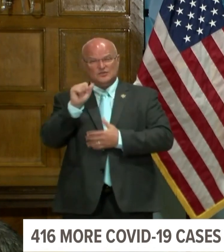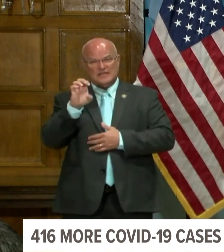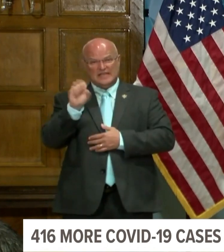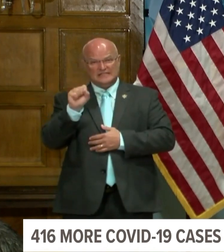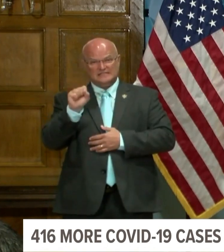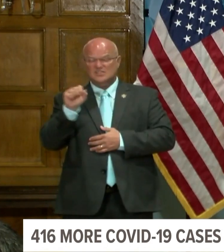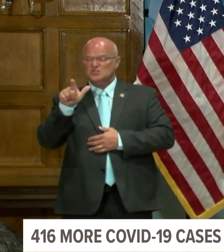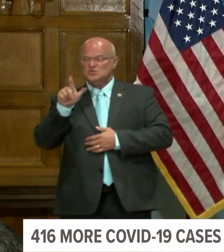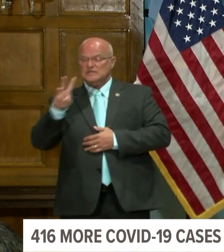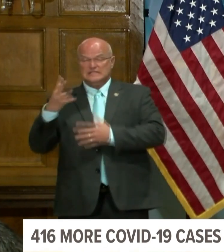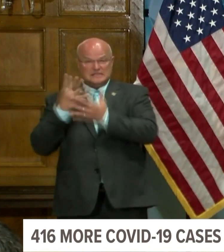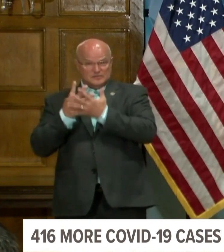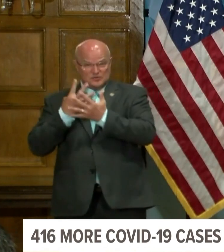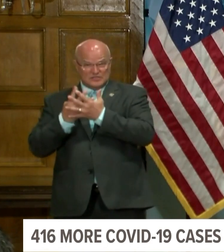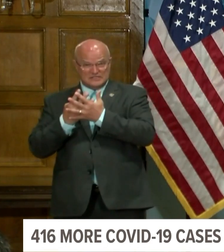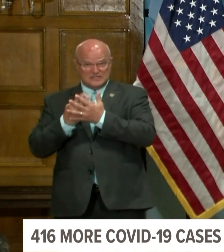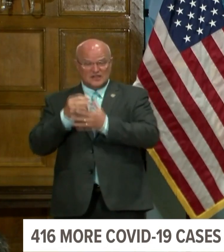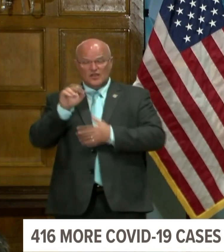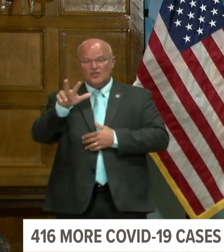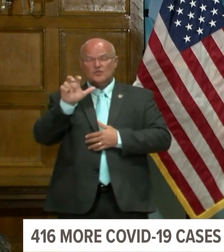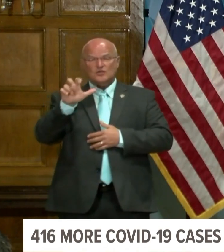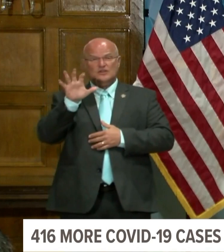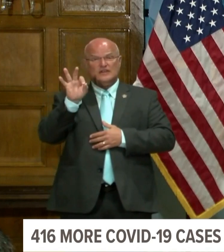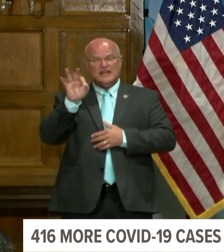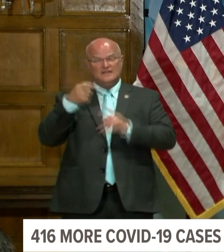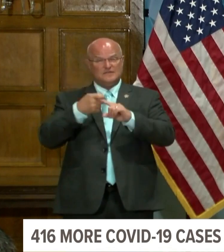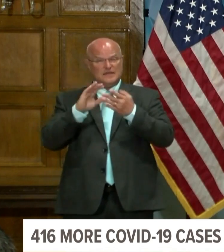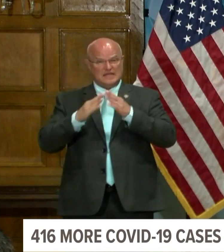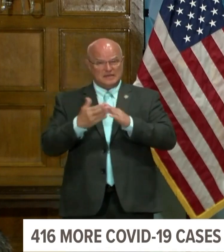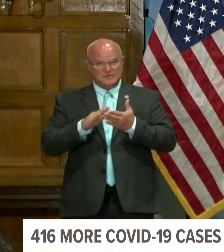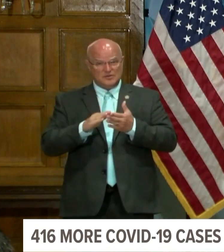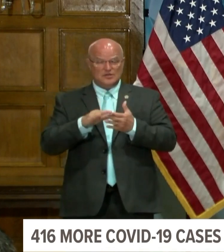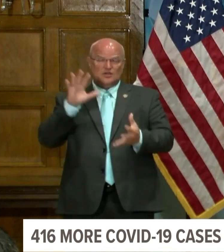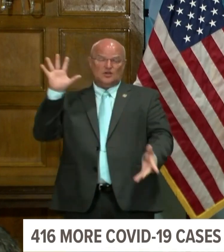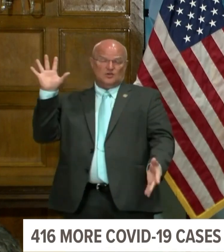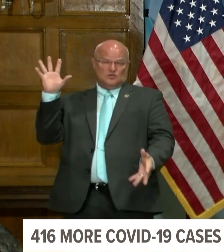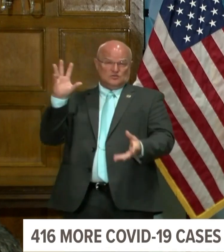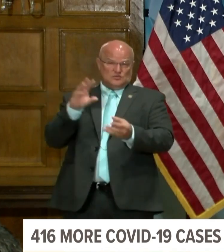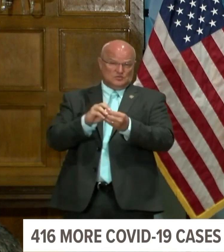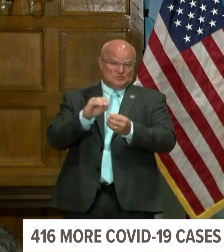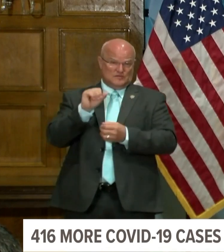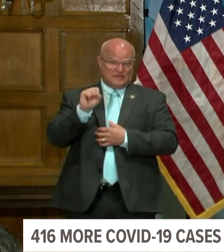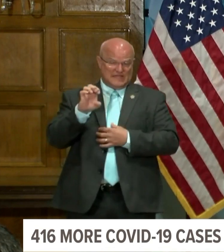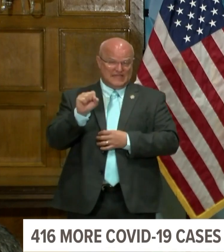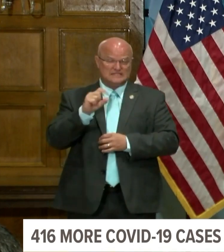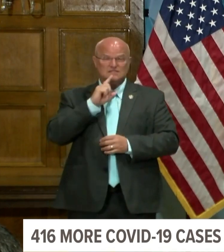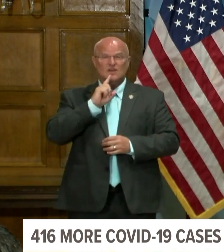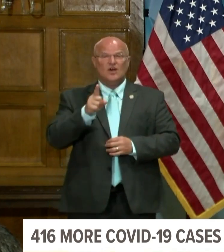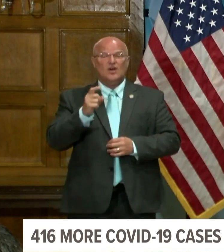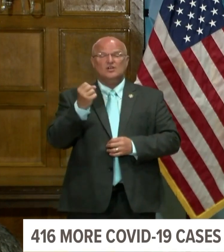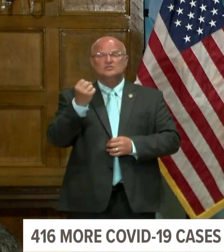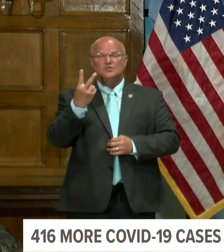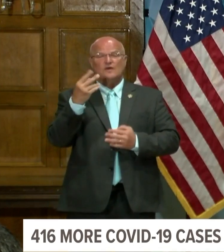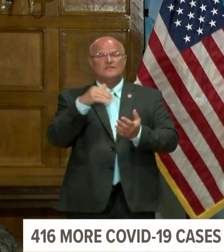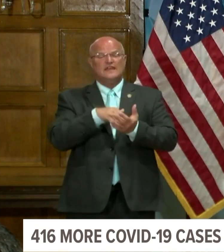from correctional facilities, 390 from the community. Our total number of cases are